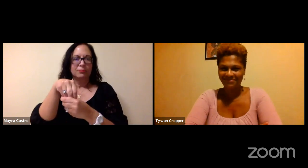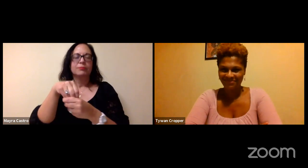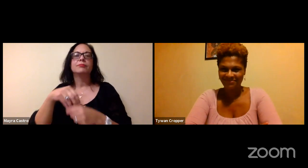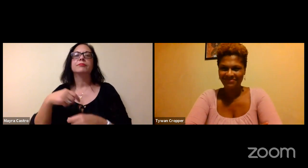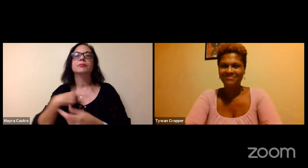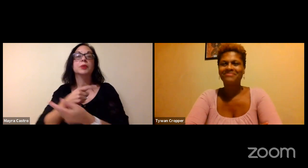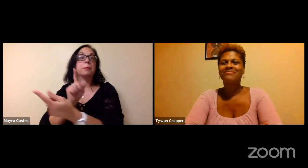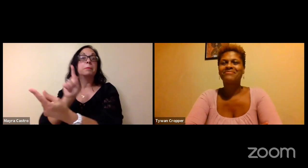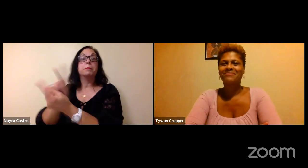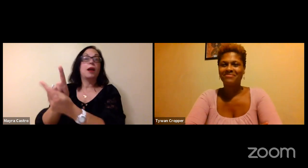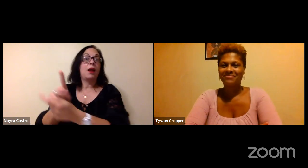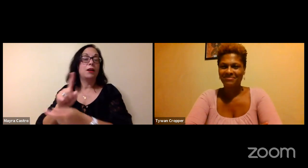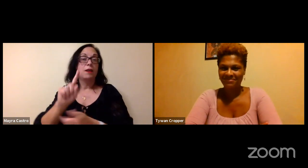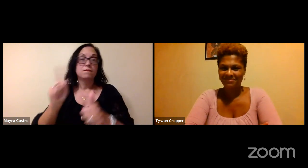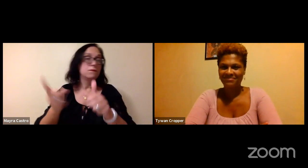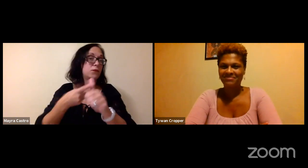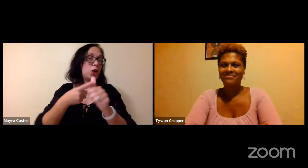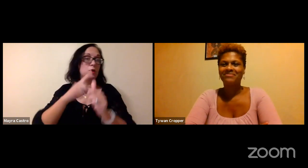conference, a community event,